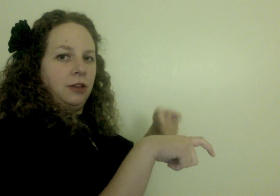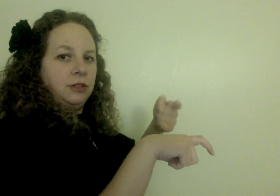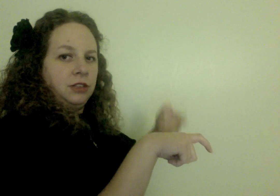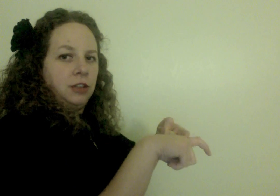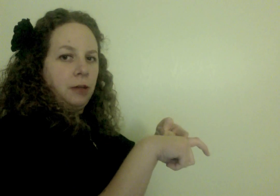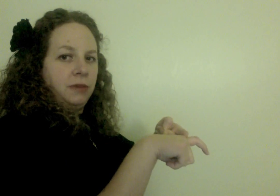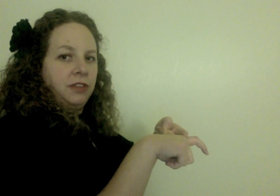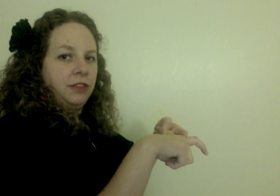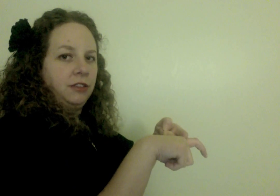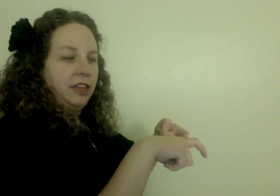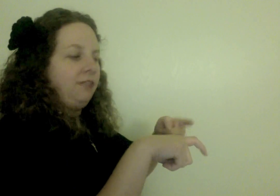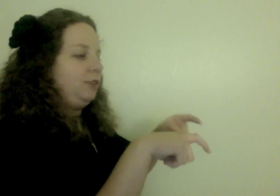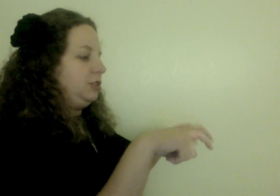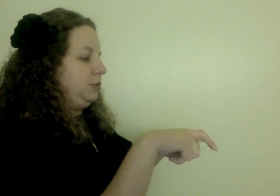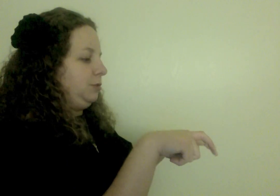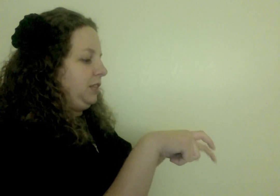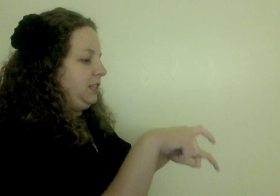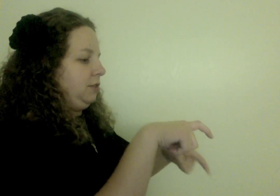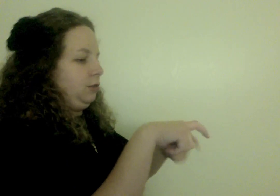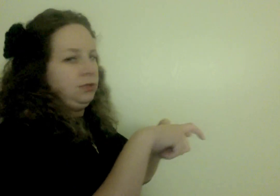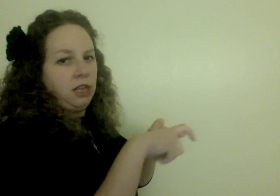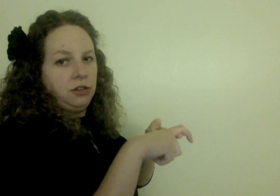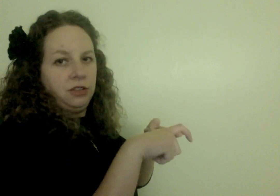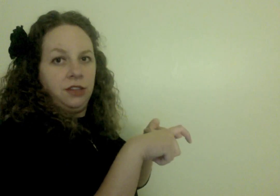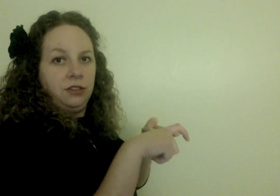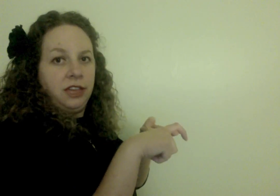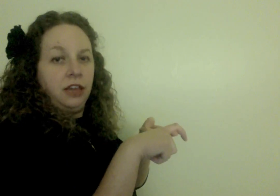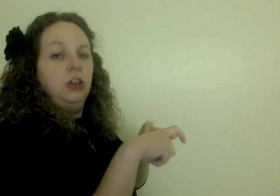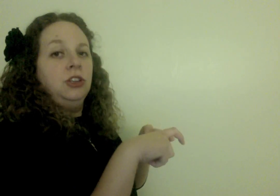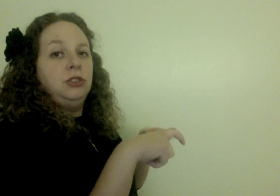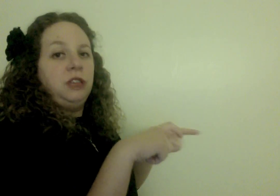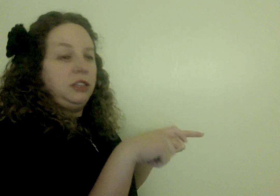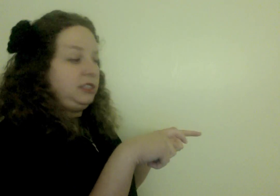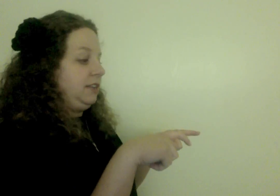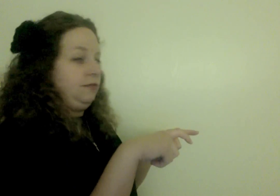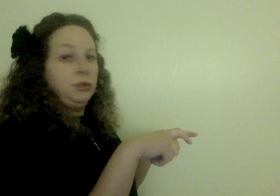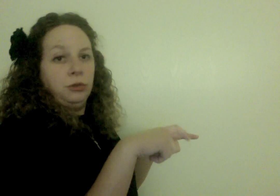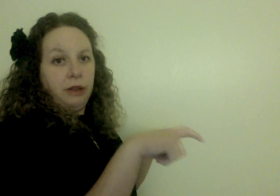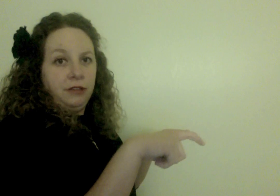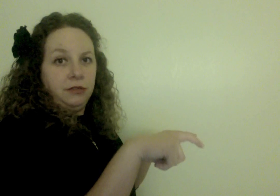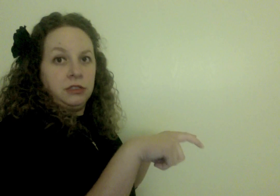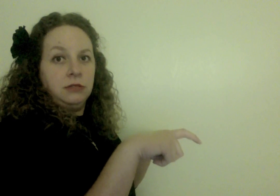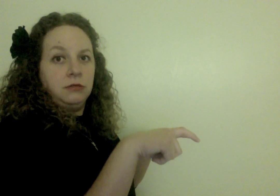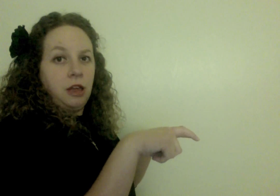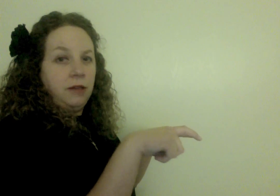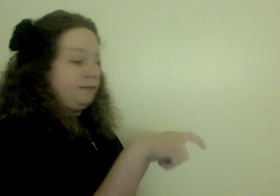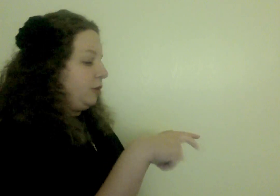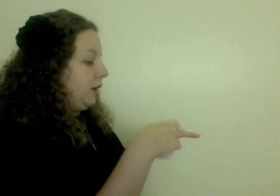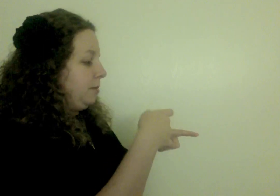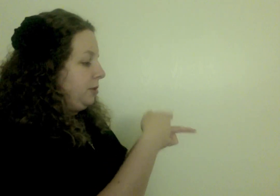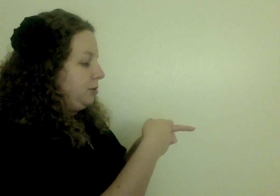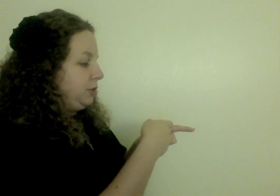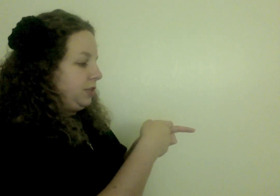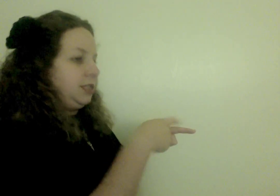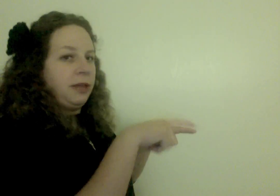on top of the other leg versus one leg down goes under the other leg. So now let's say it was the right foot up. You could do it this way